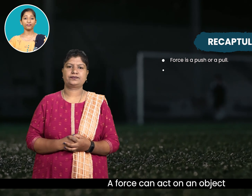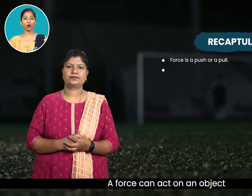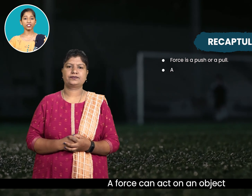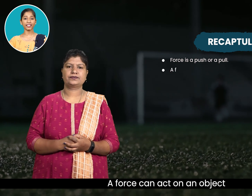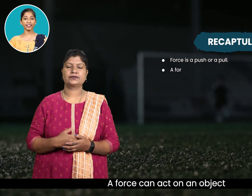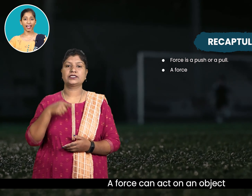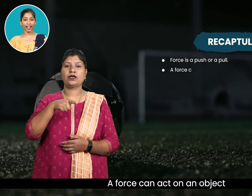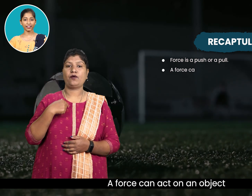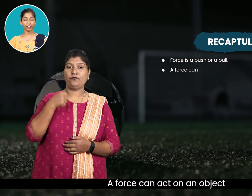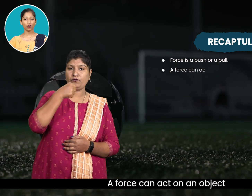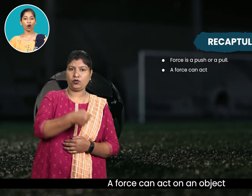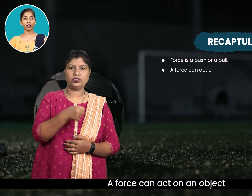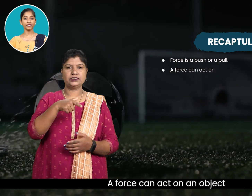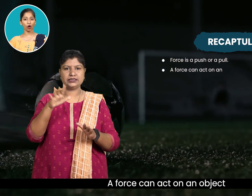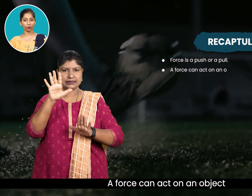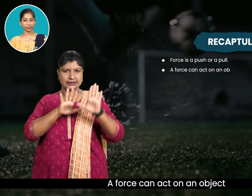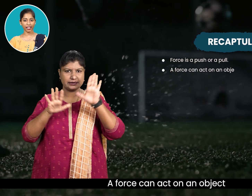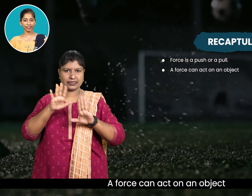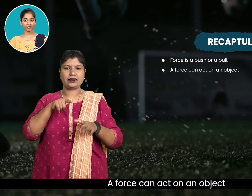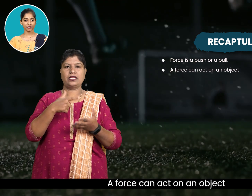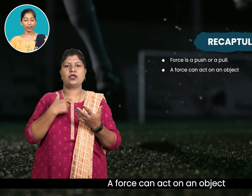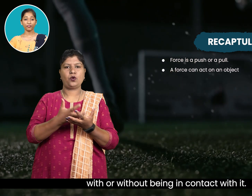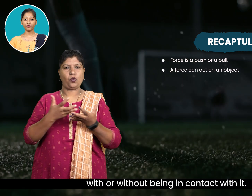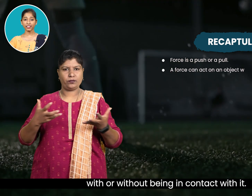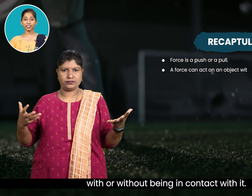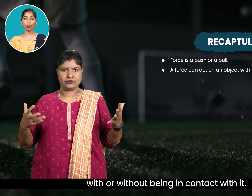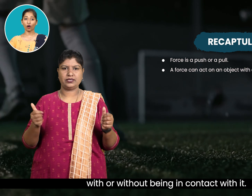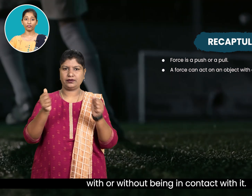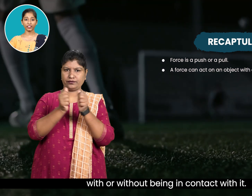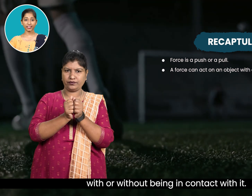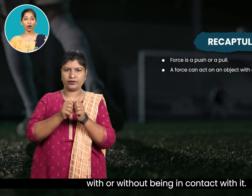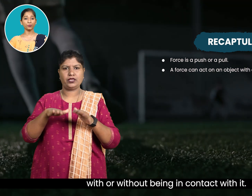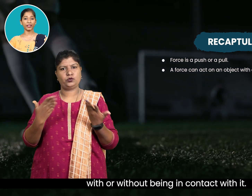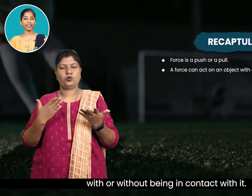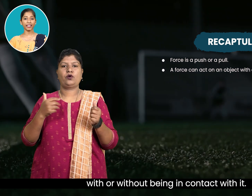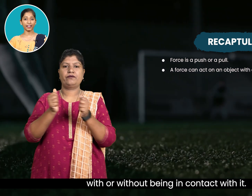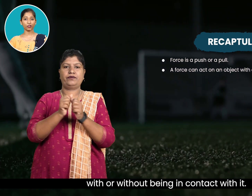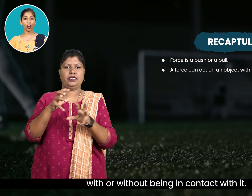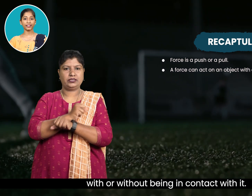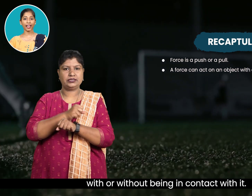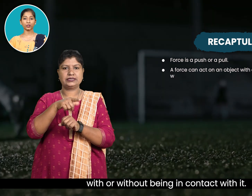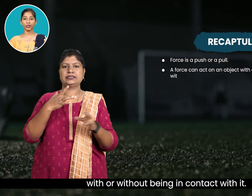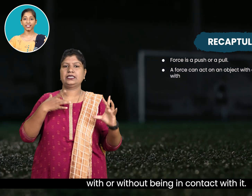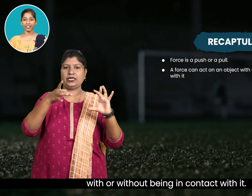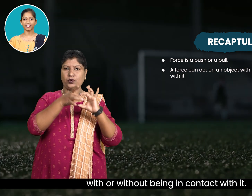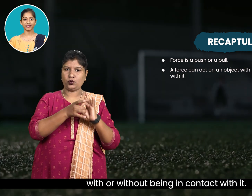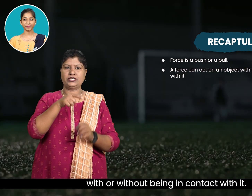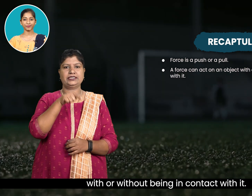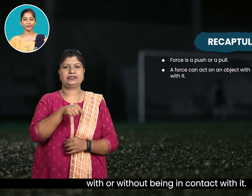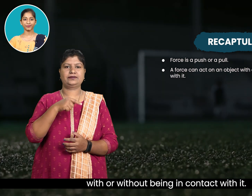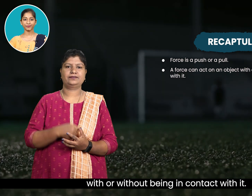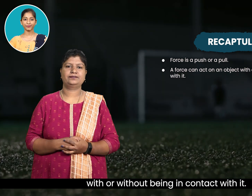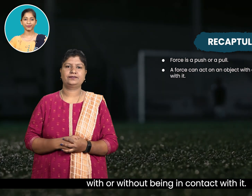A force can act on an object with or without being in contact with it.